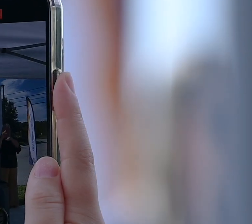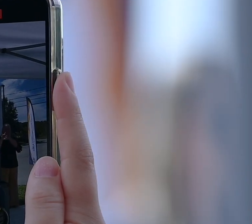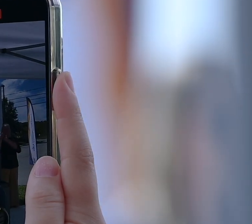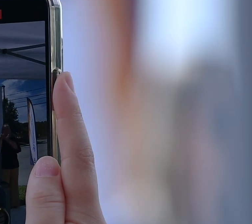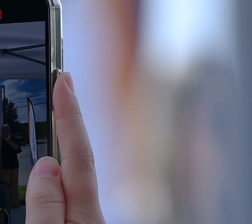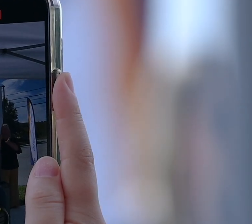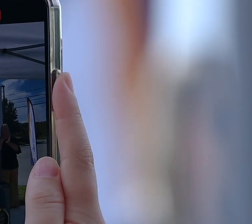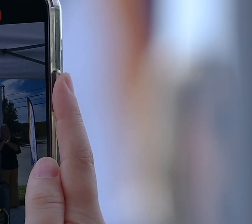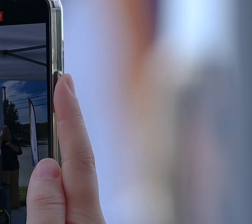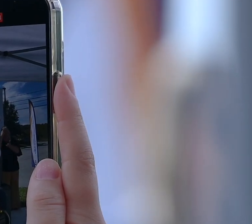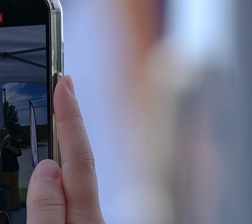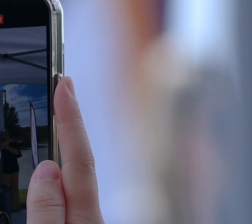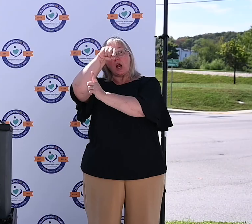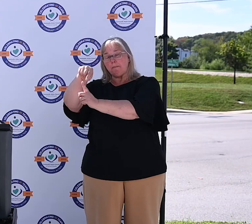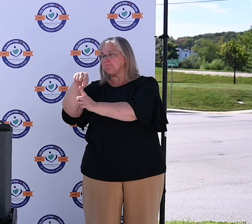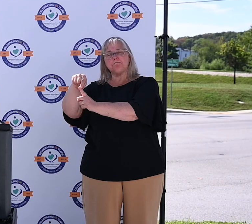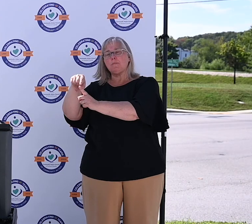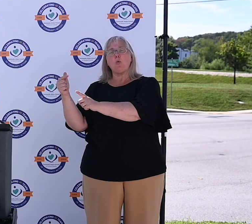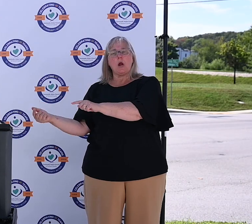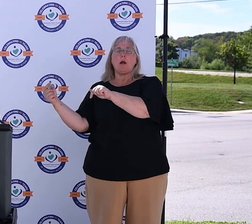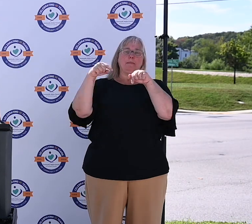we think they should come, we're coming to them.